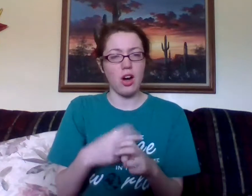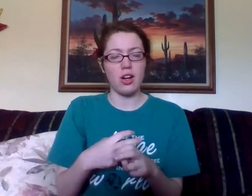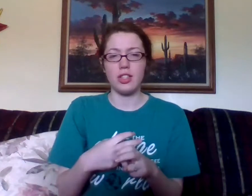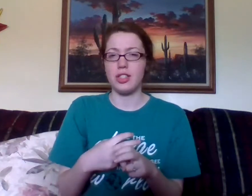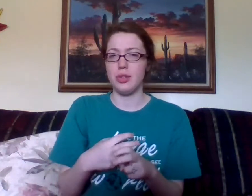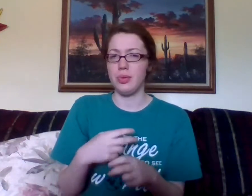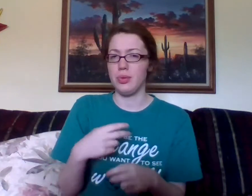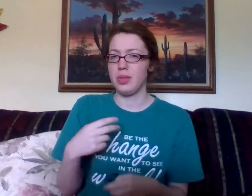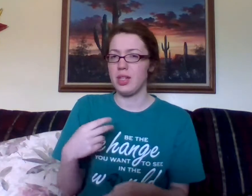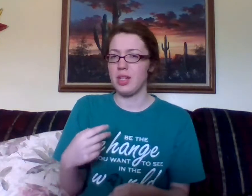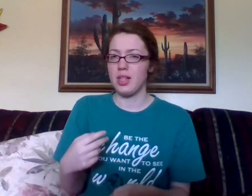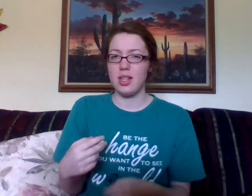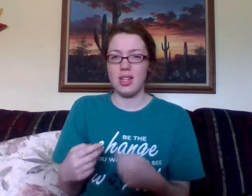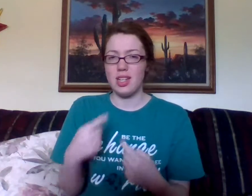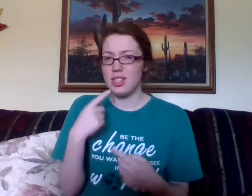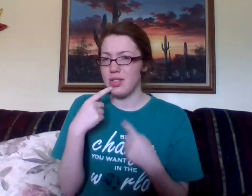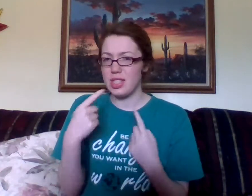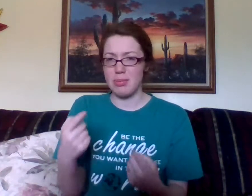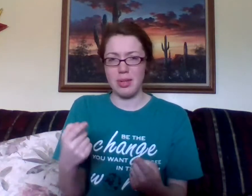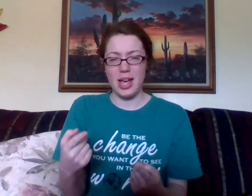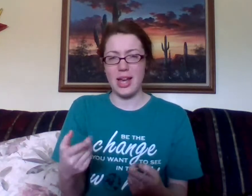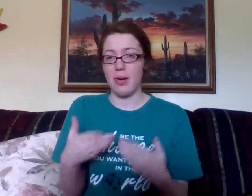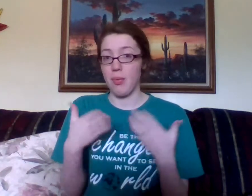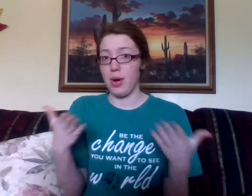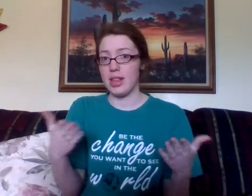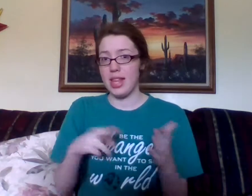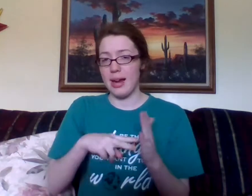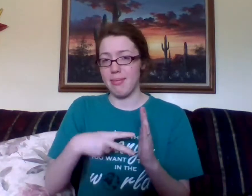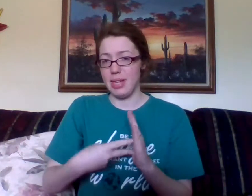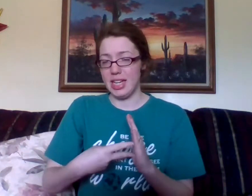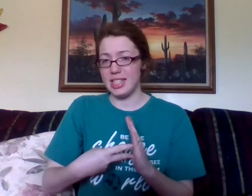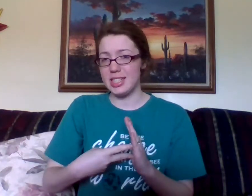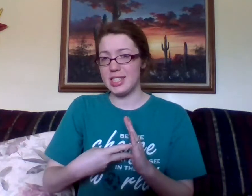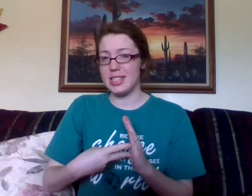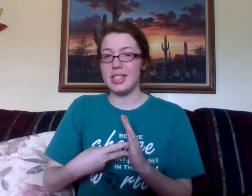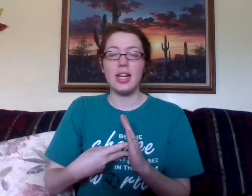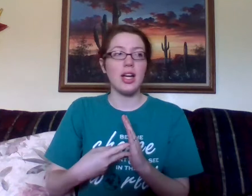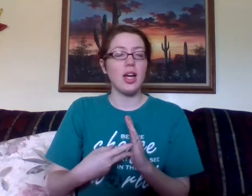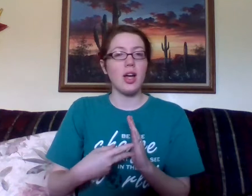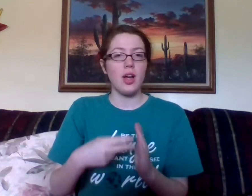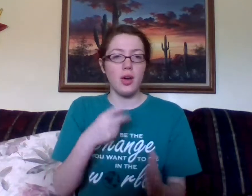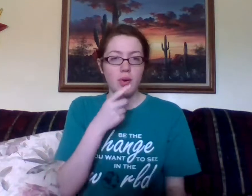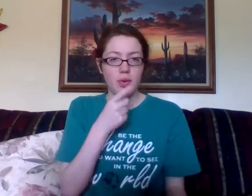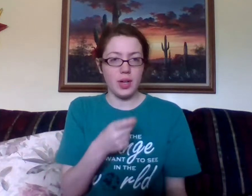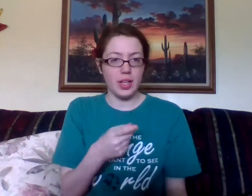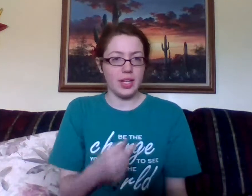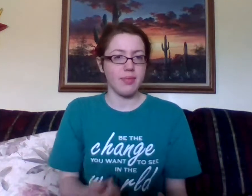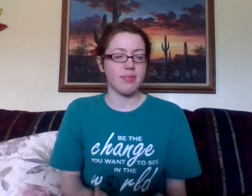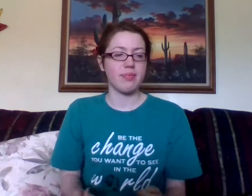hard to explain what that means, really.